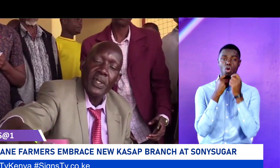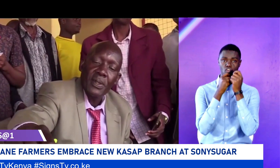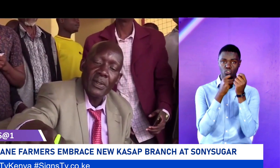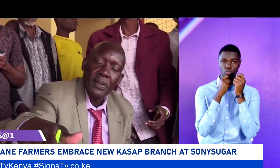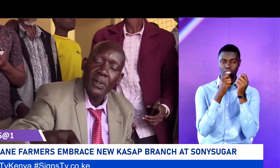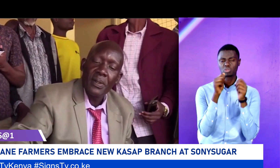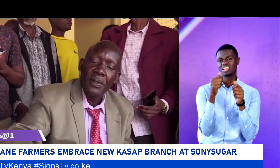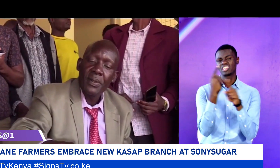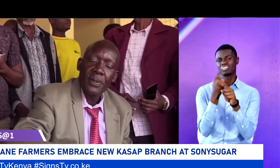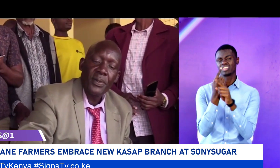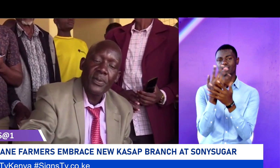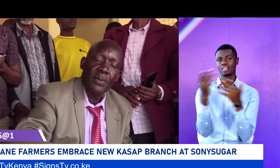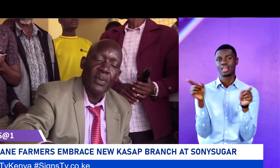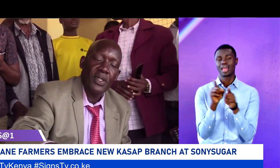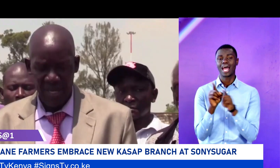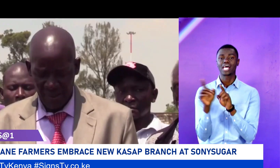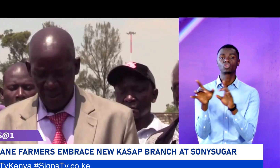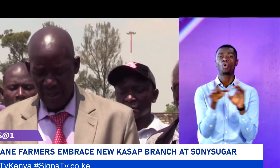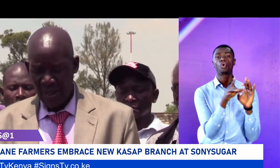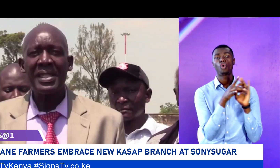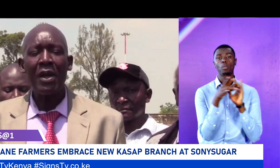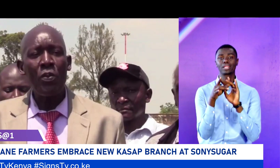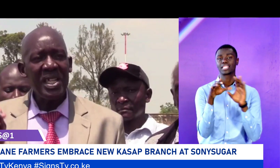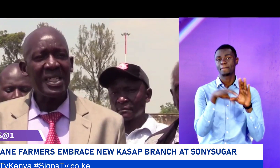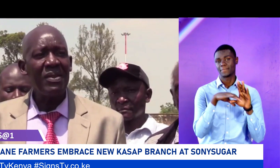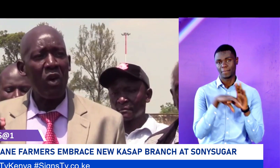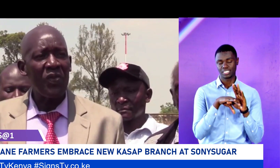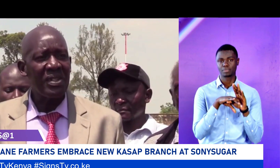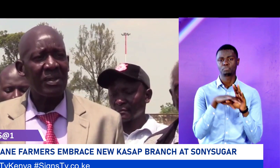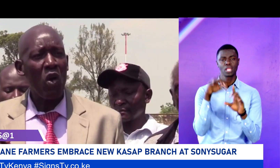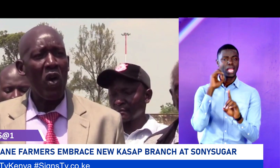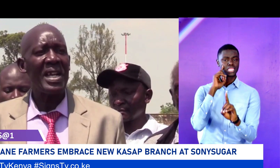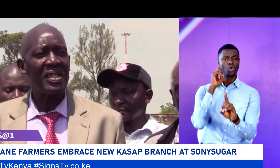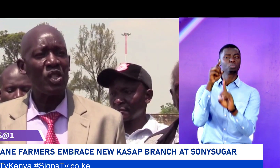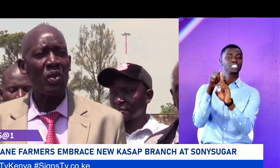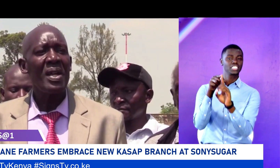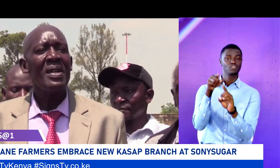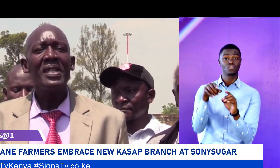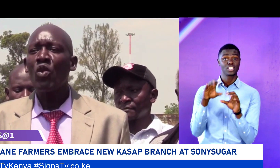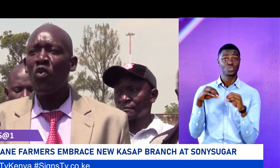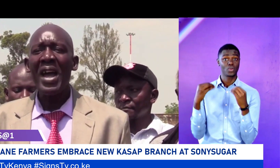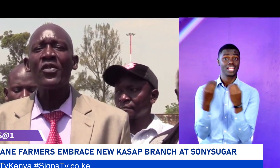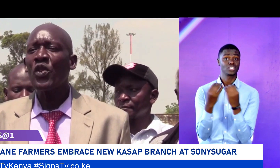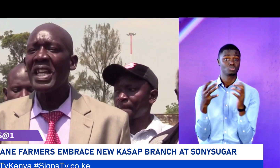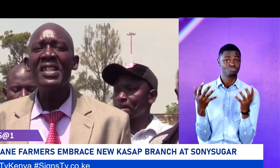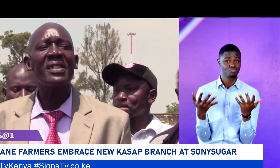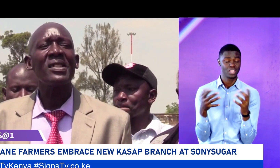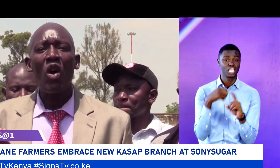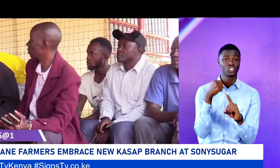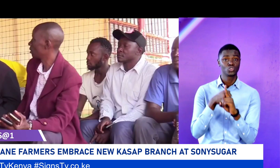as corporate members. The objective of this organization is to fight for the interests of